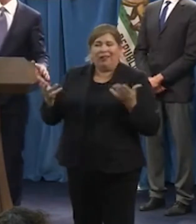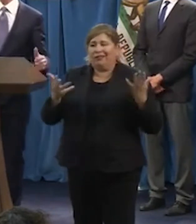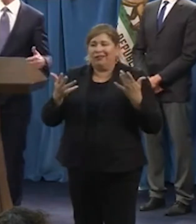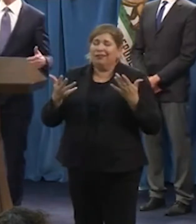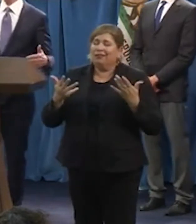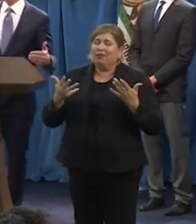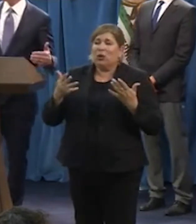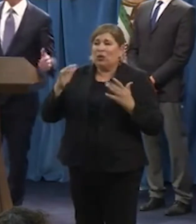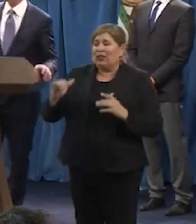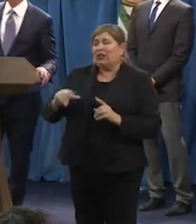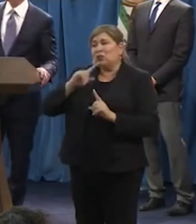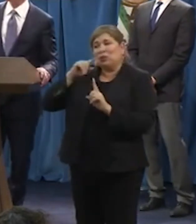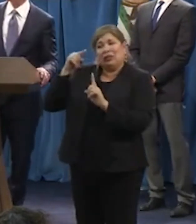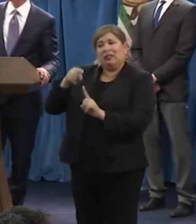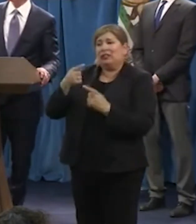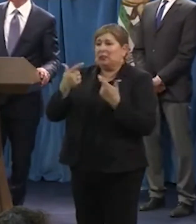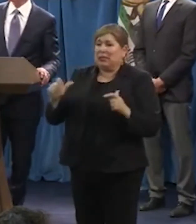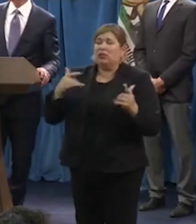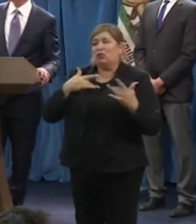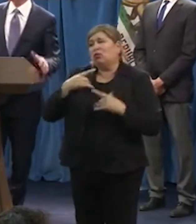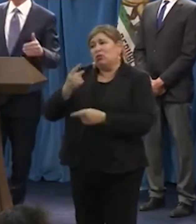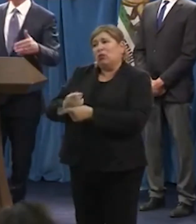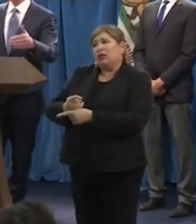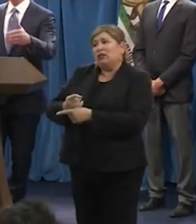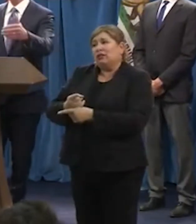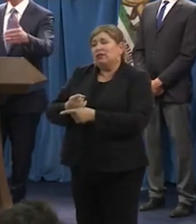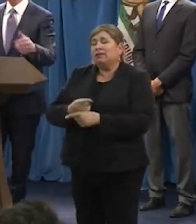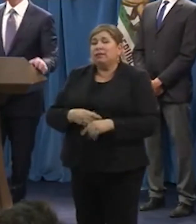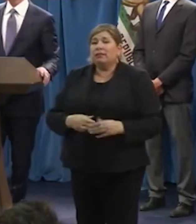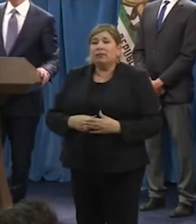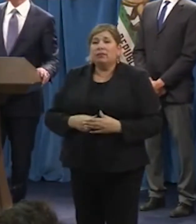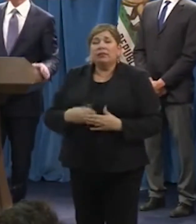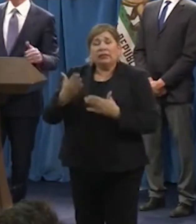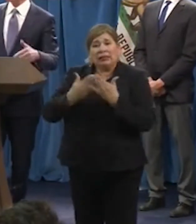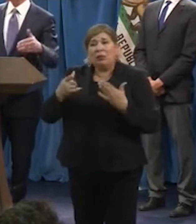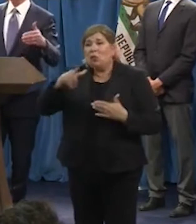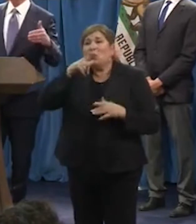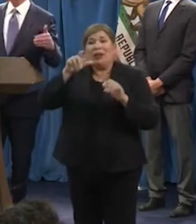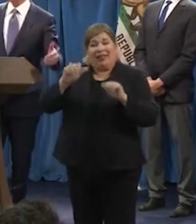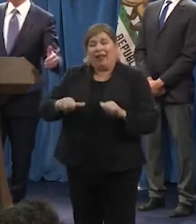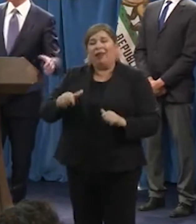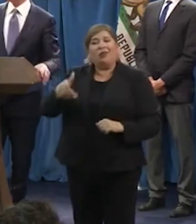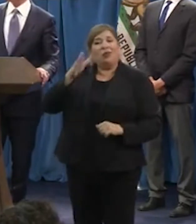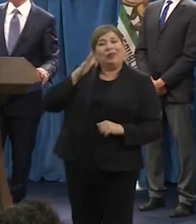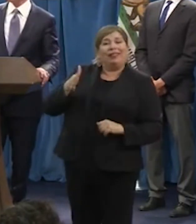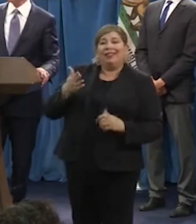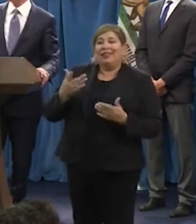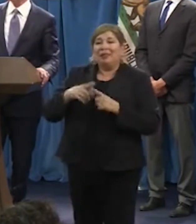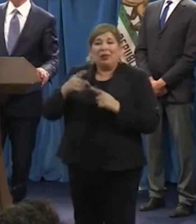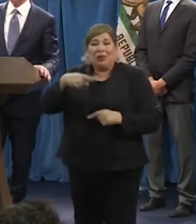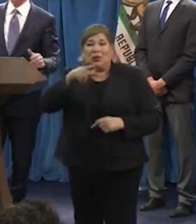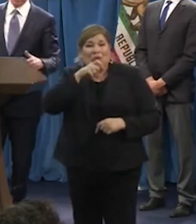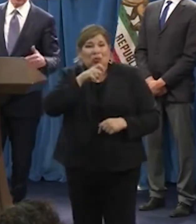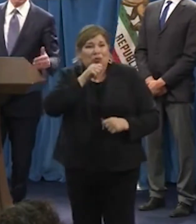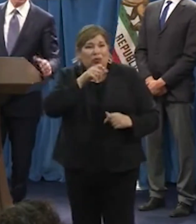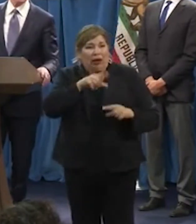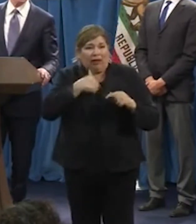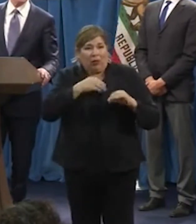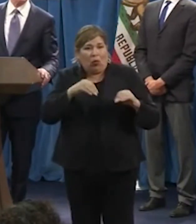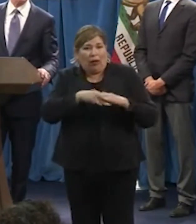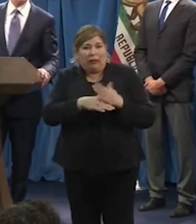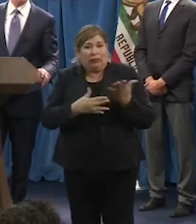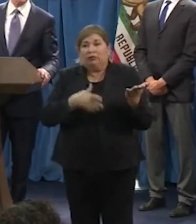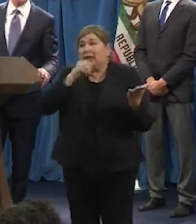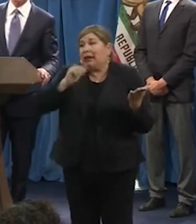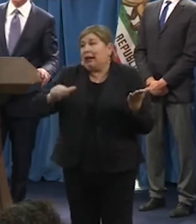yeah, it's a point of real concern that those that can do, and those that can't are unable. And so we've got to address